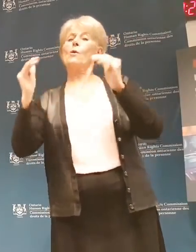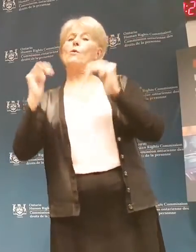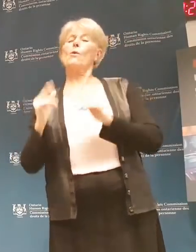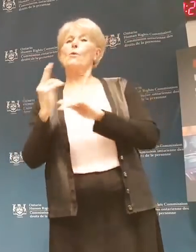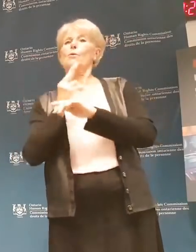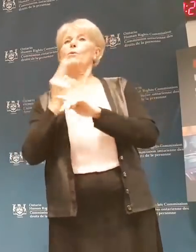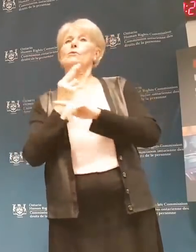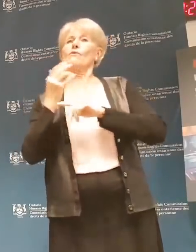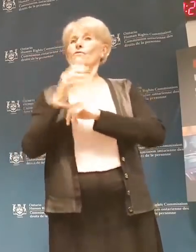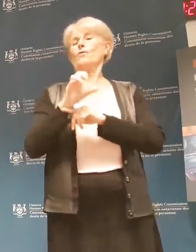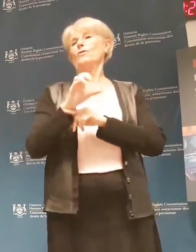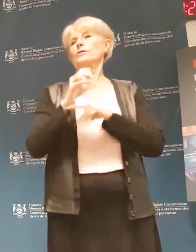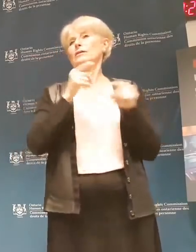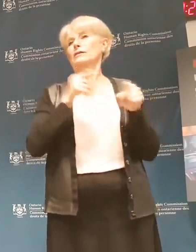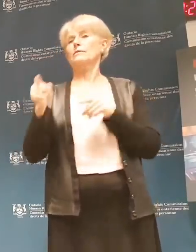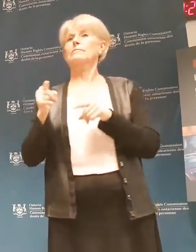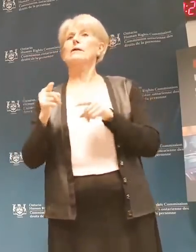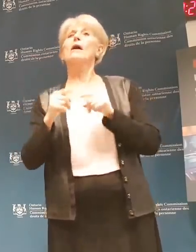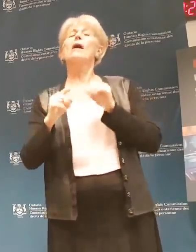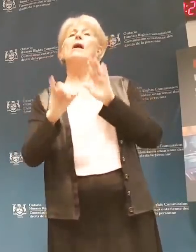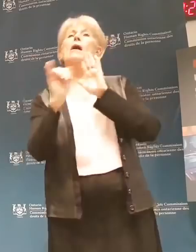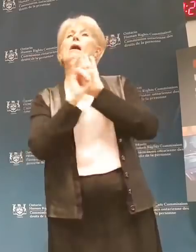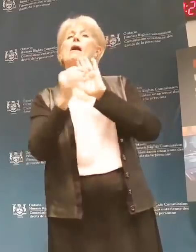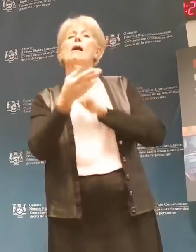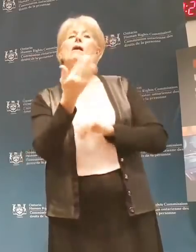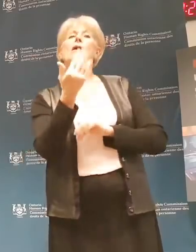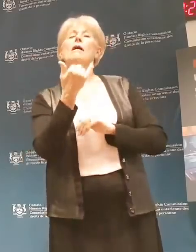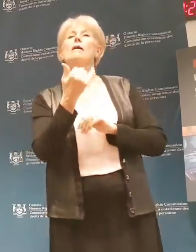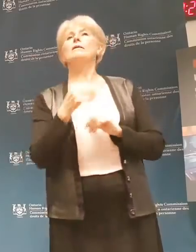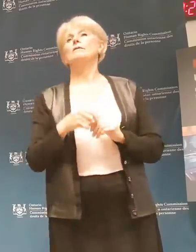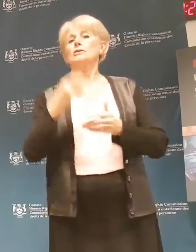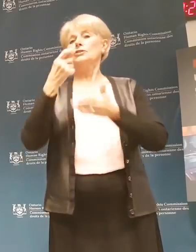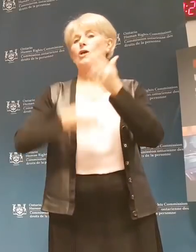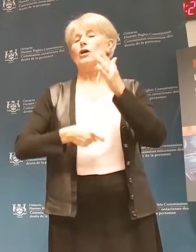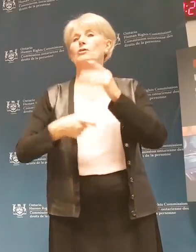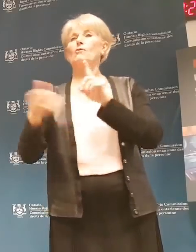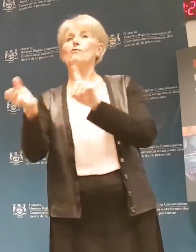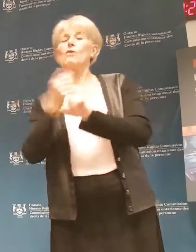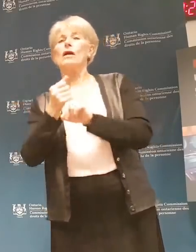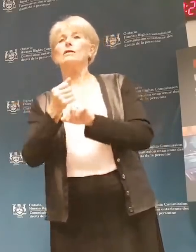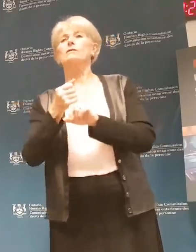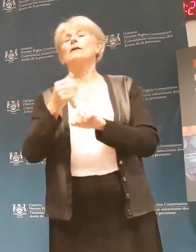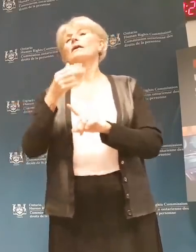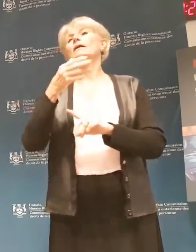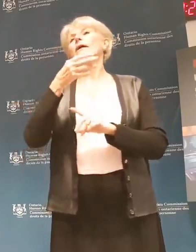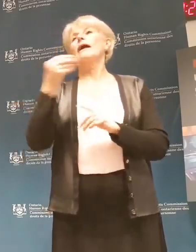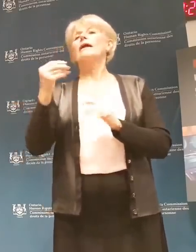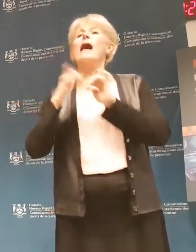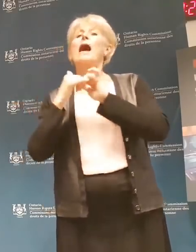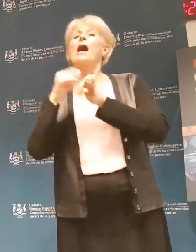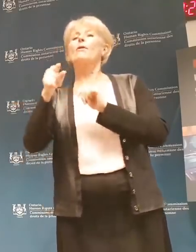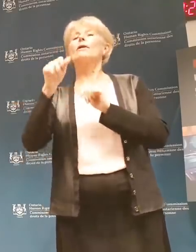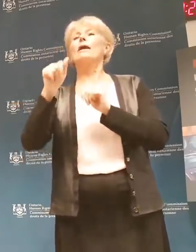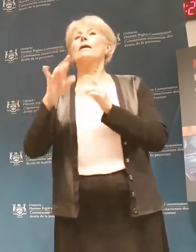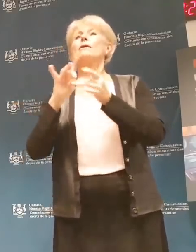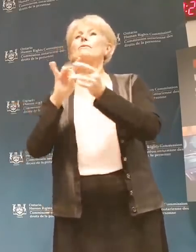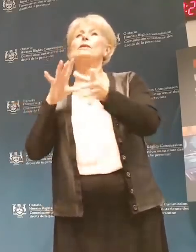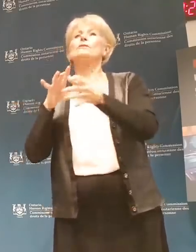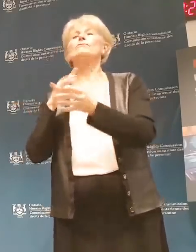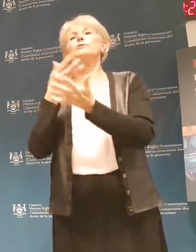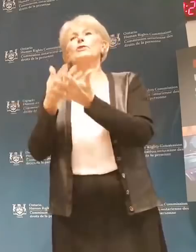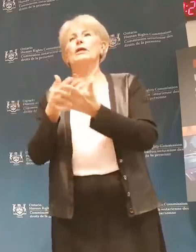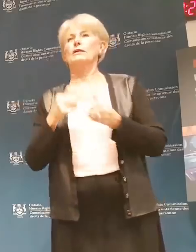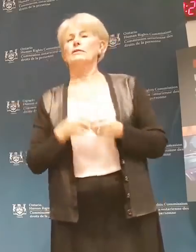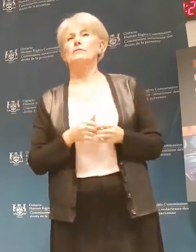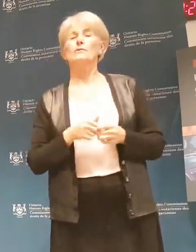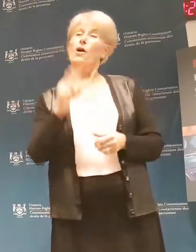force incidents, carding, charges and arrests, and conditions and forms of release. 30